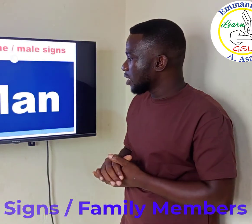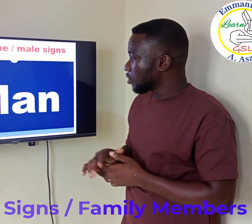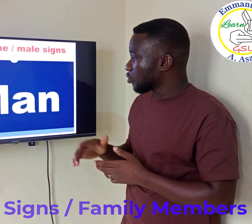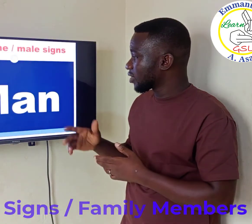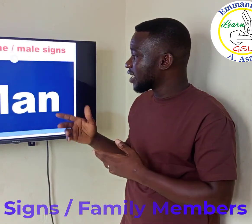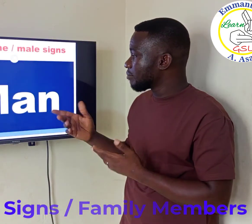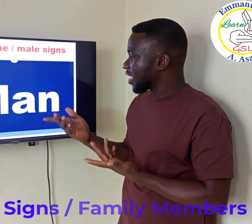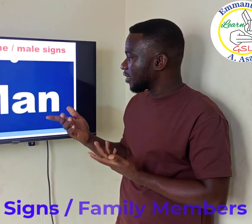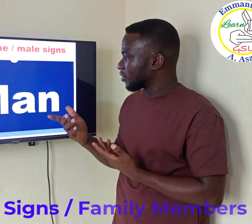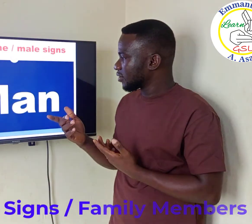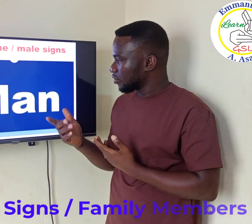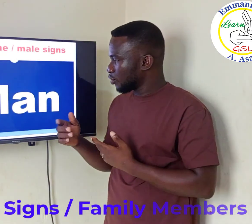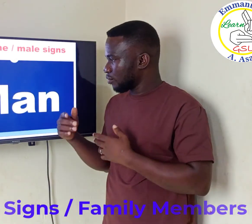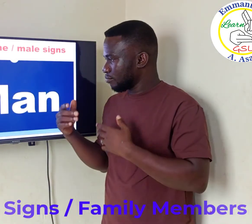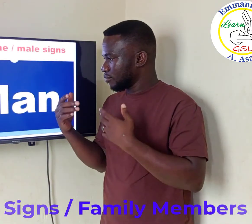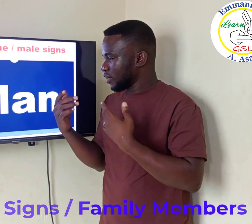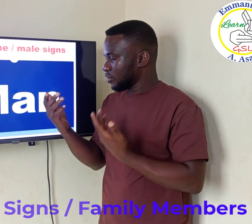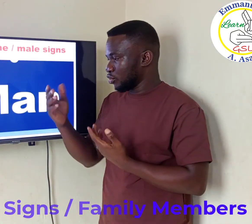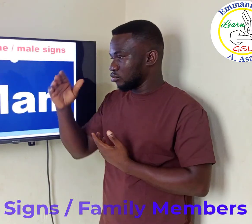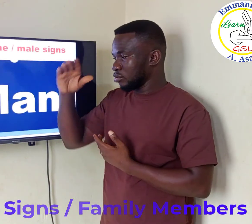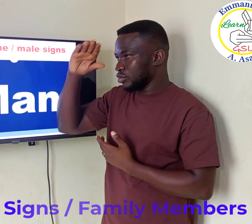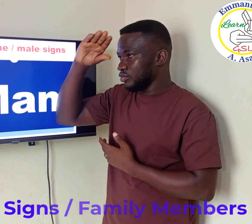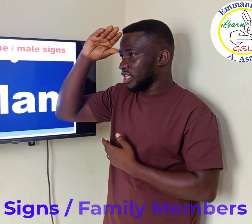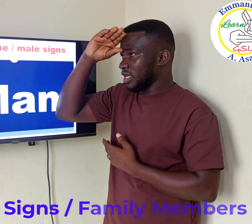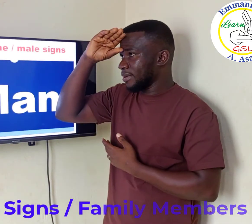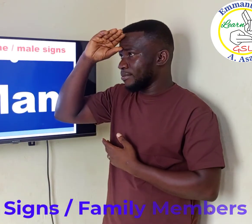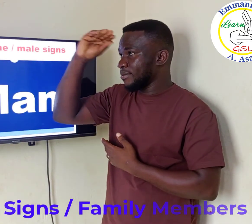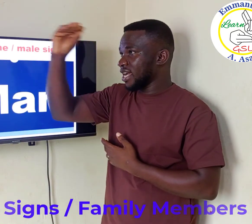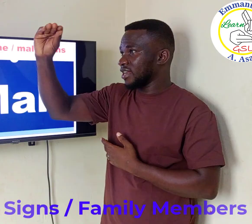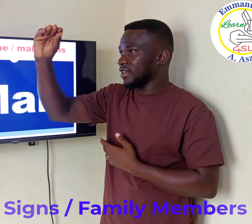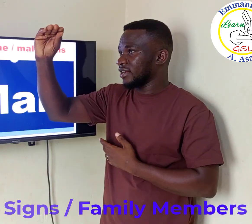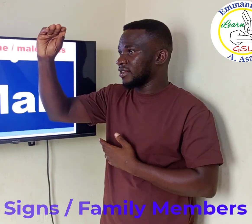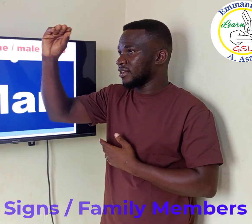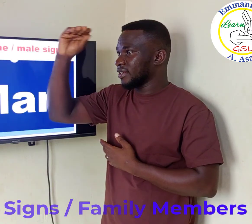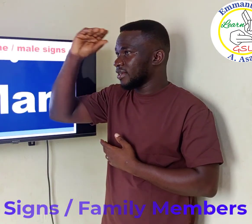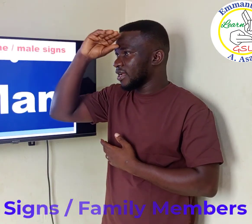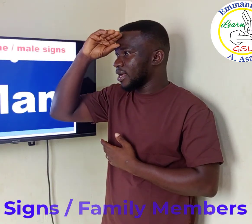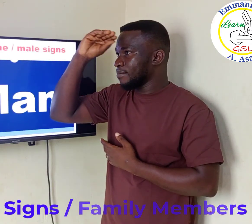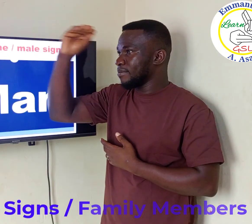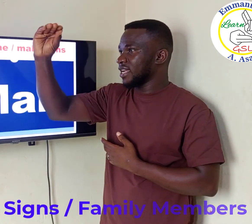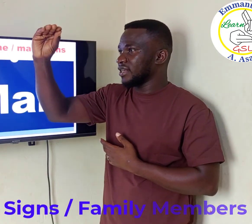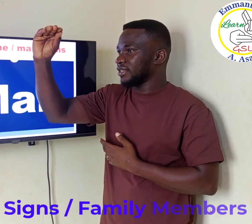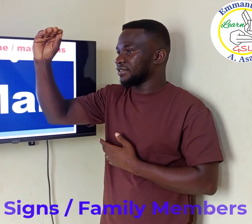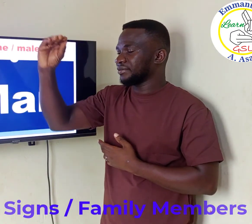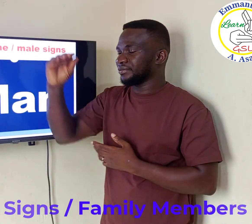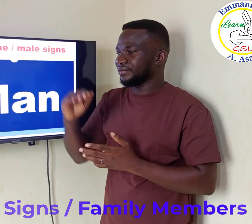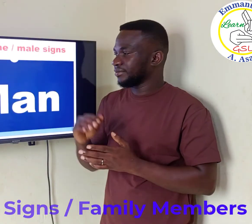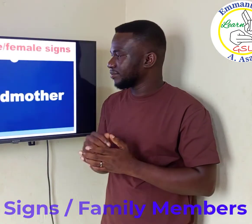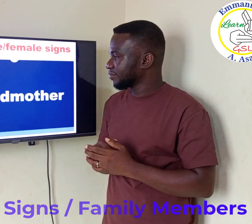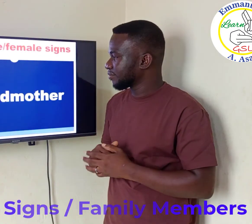To sign man, so you say man, man.